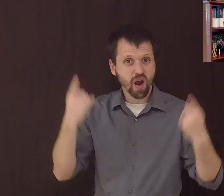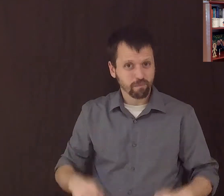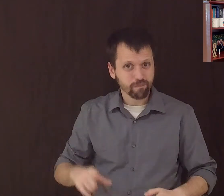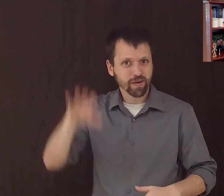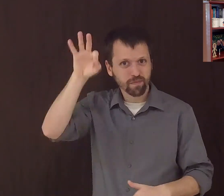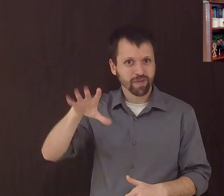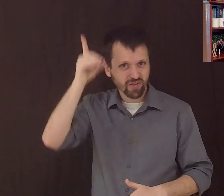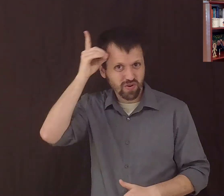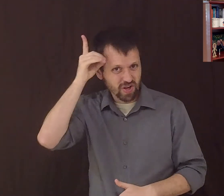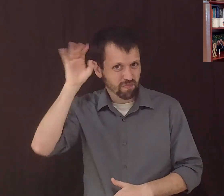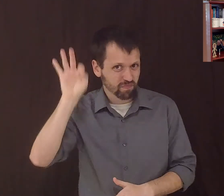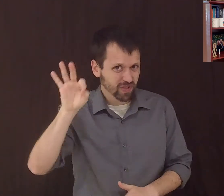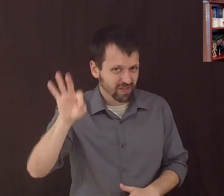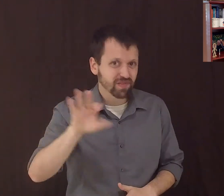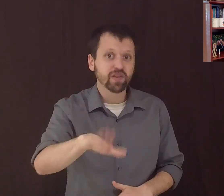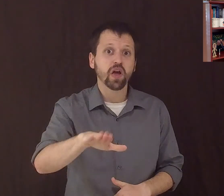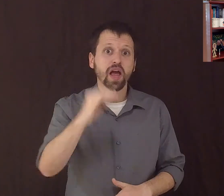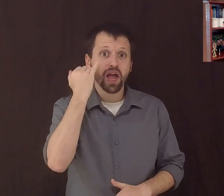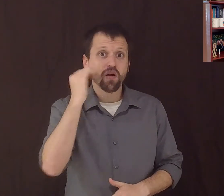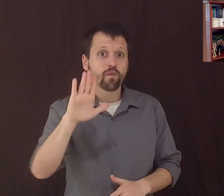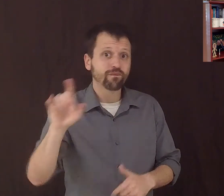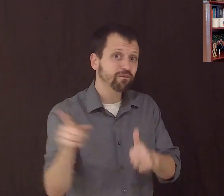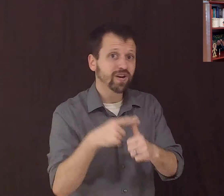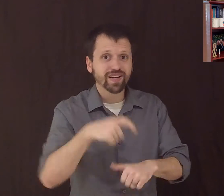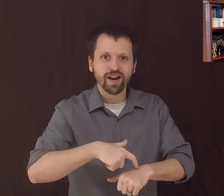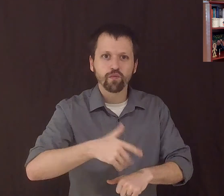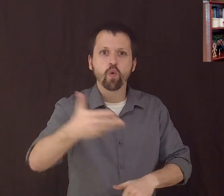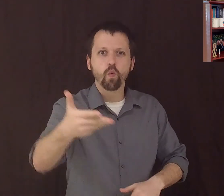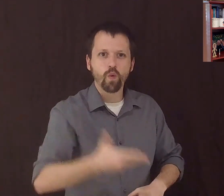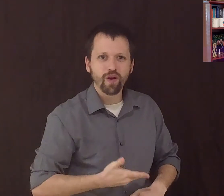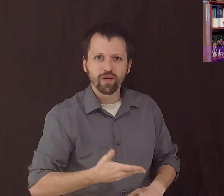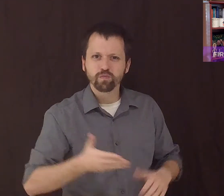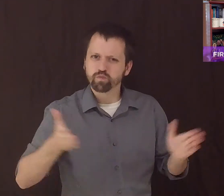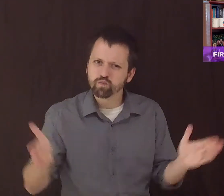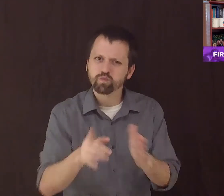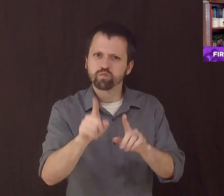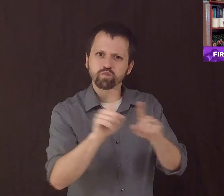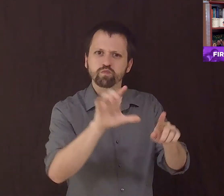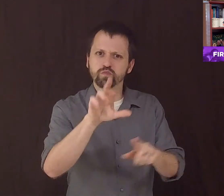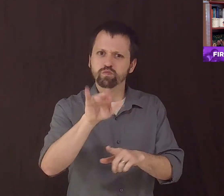message. But if this is your first time, we want to welcome you, and I want to encourage you to go to